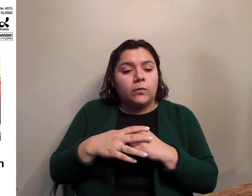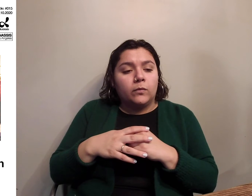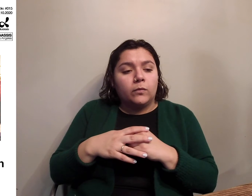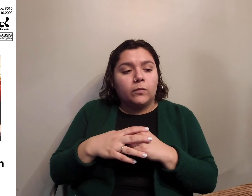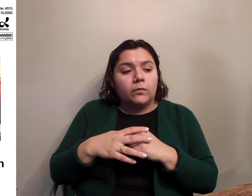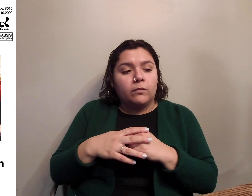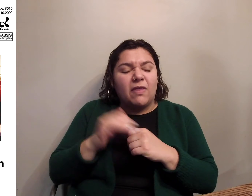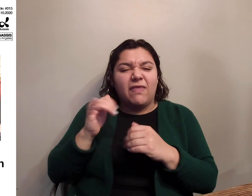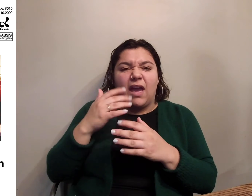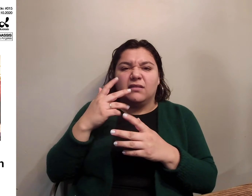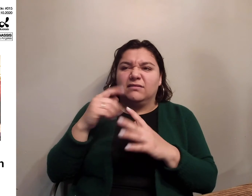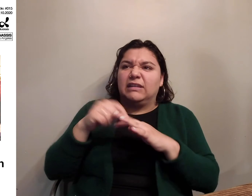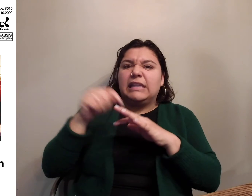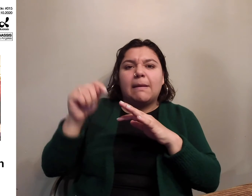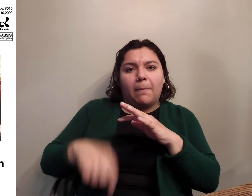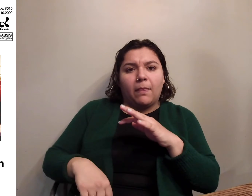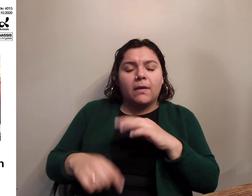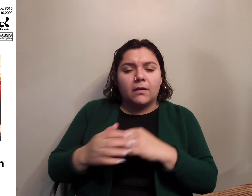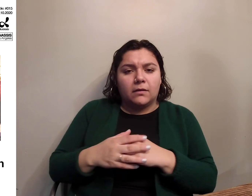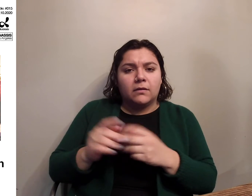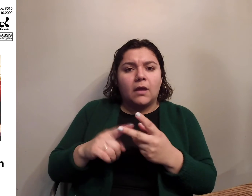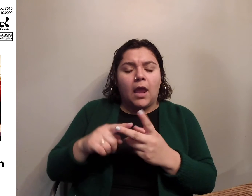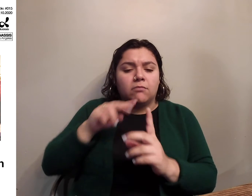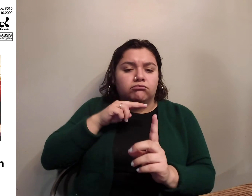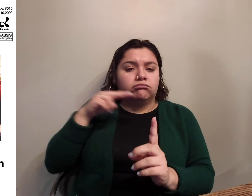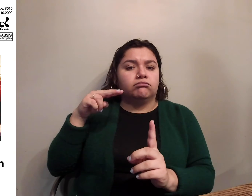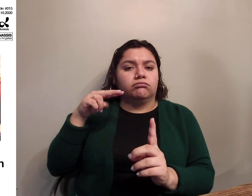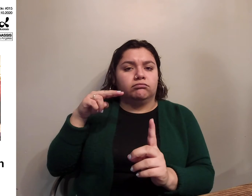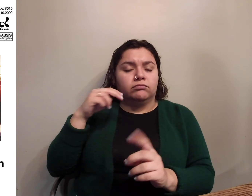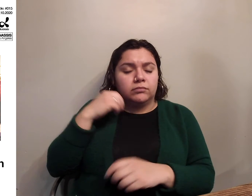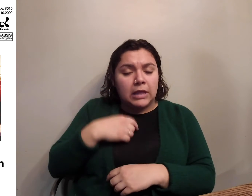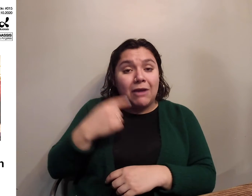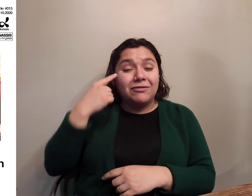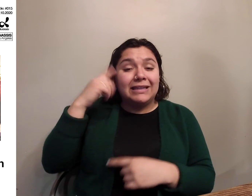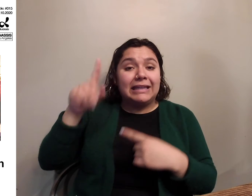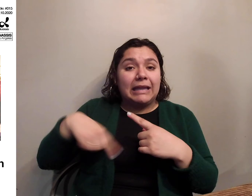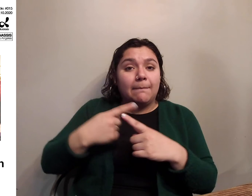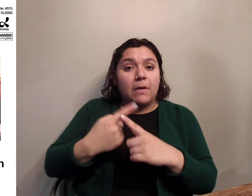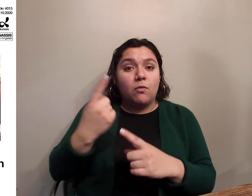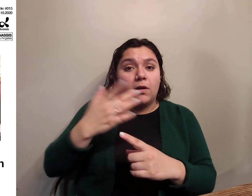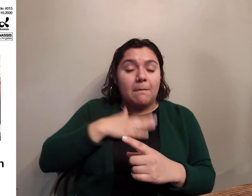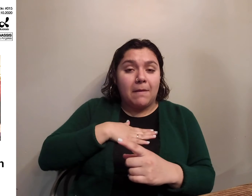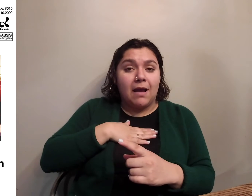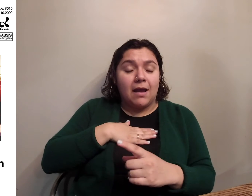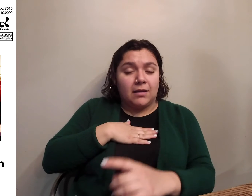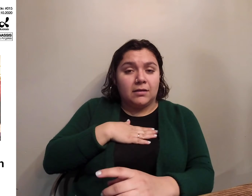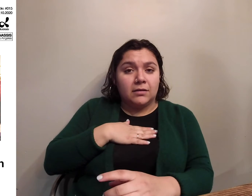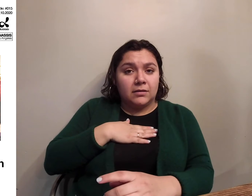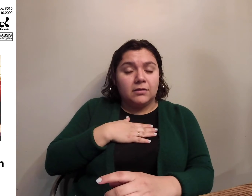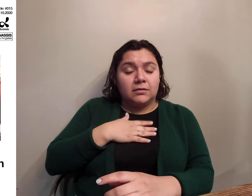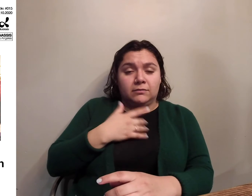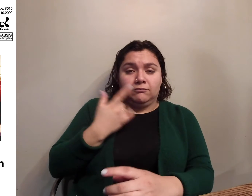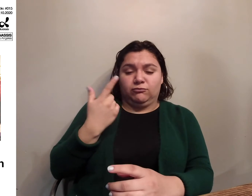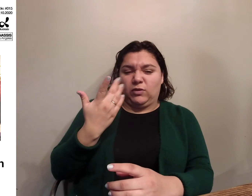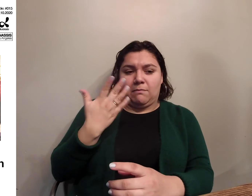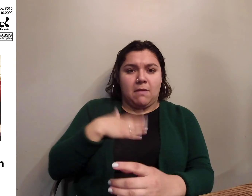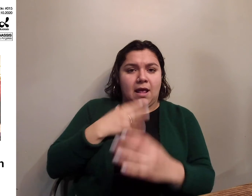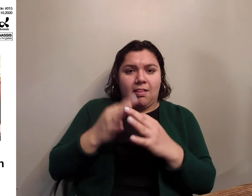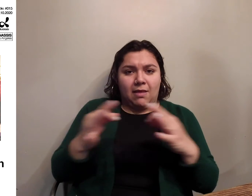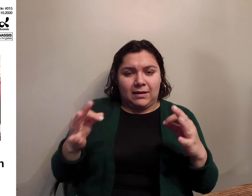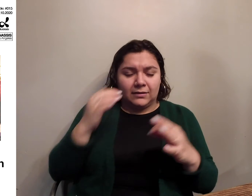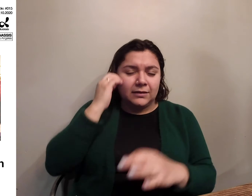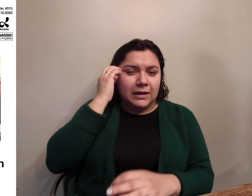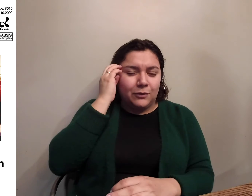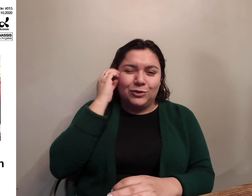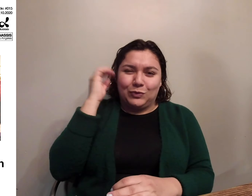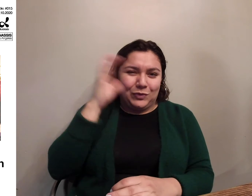that kind of depth and overview. I was thinking about one of my own lines today. This is the oddest